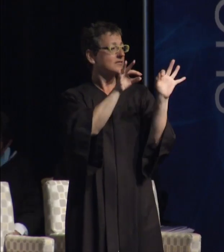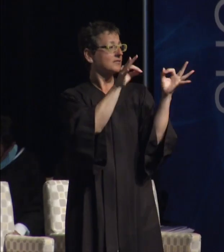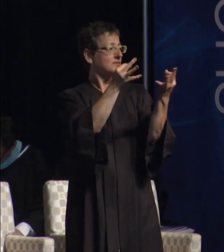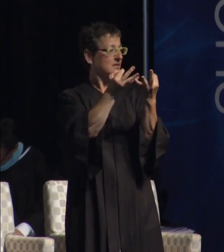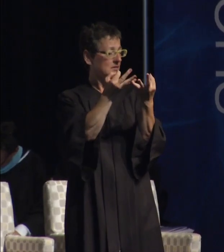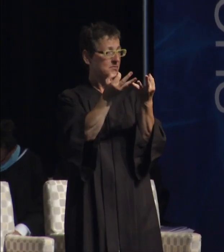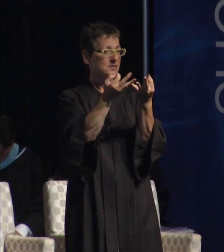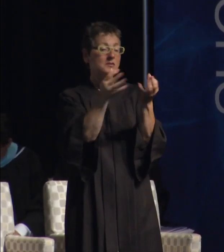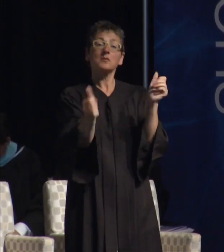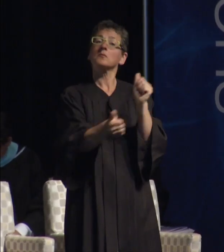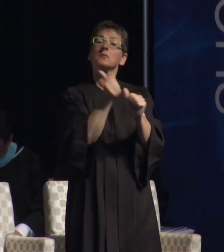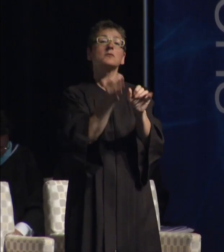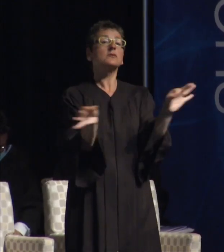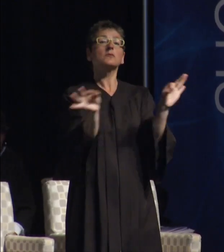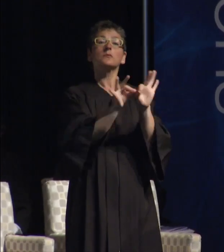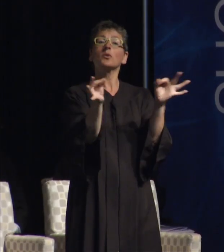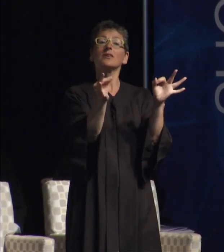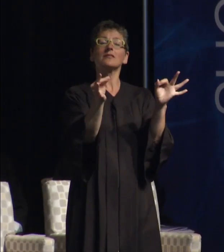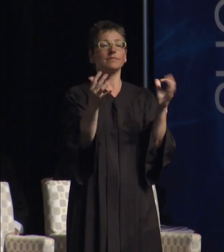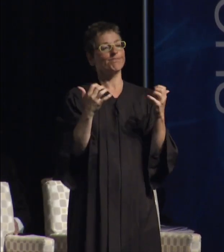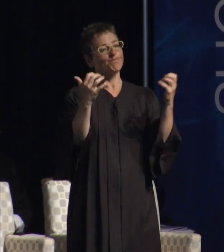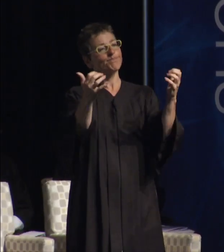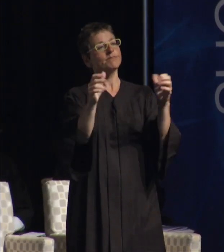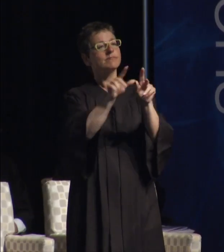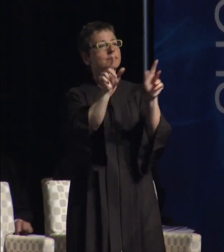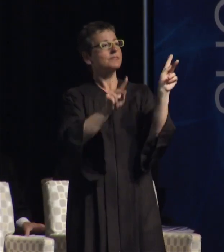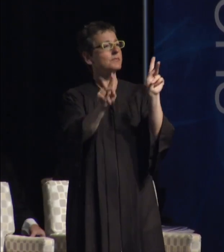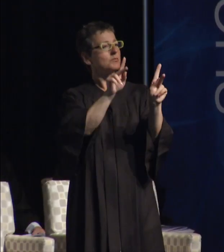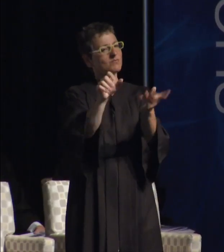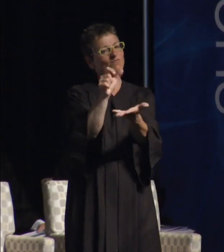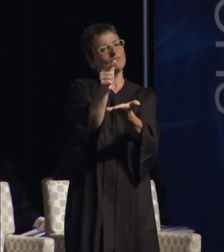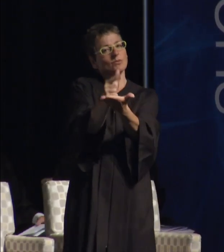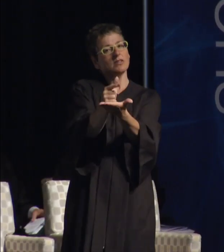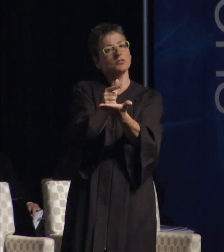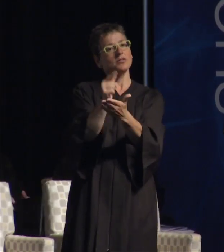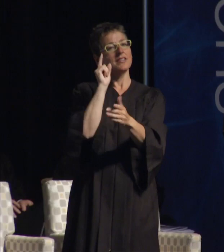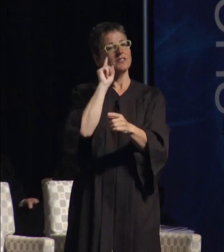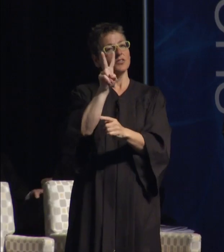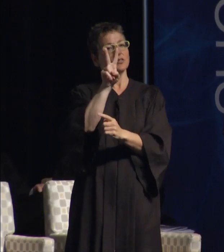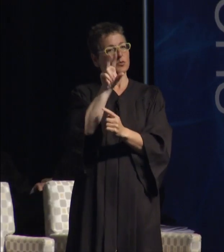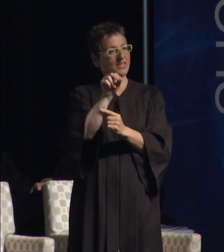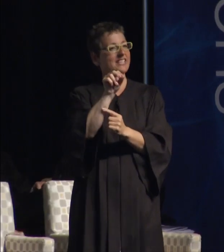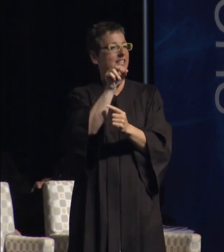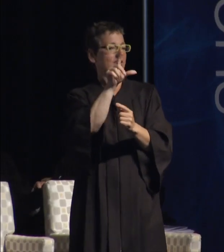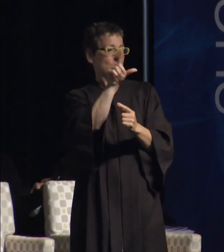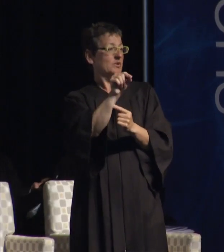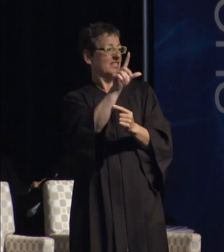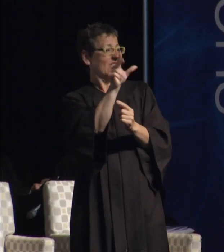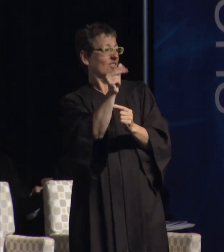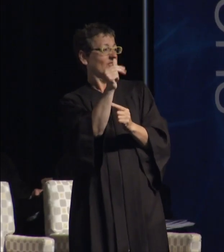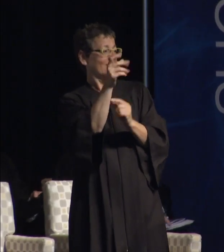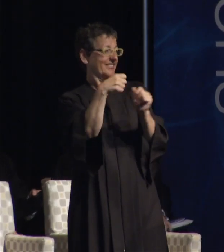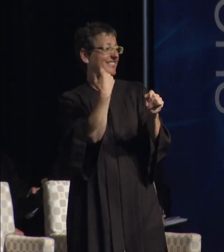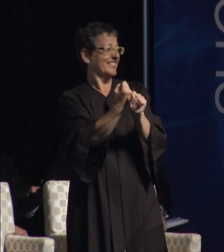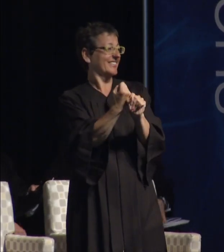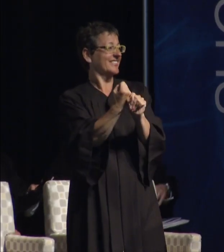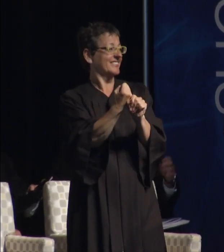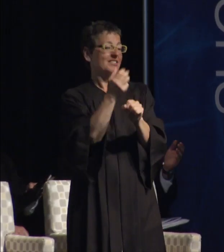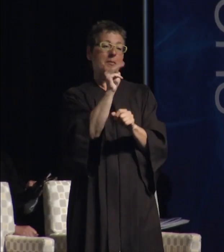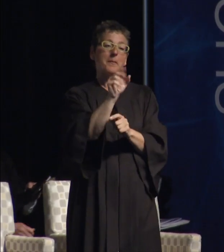most importantly, graduates, NSCC Marconi Campus 2013.